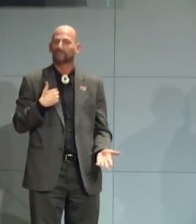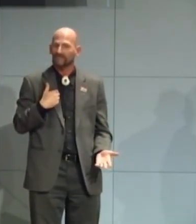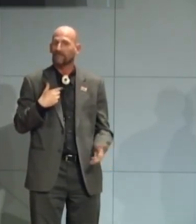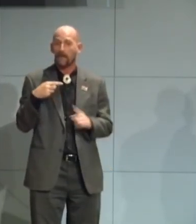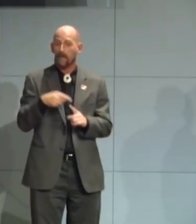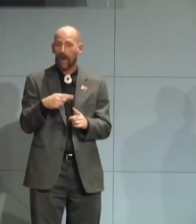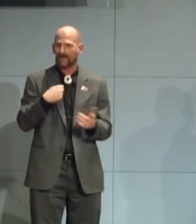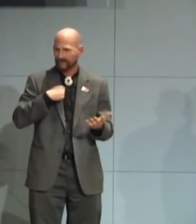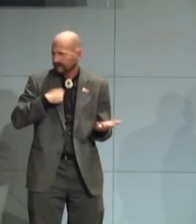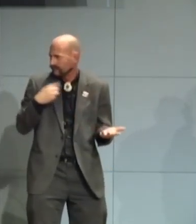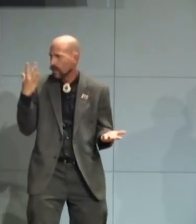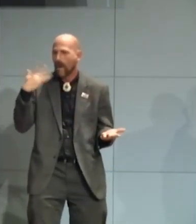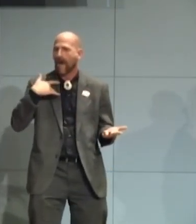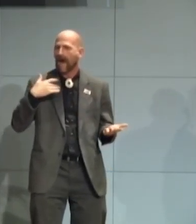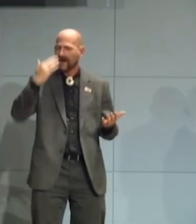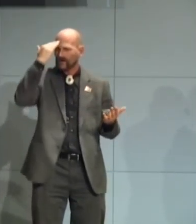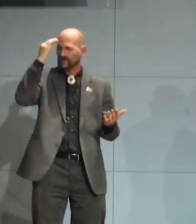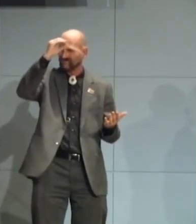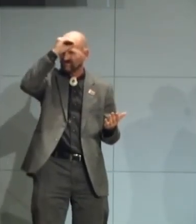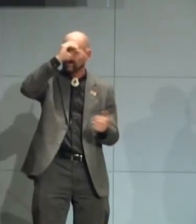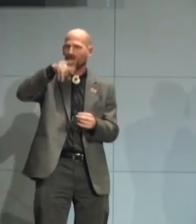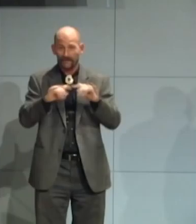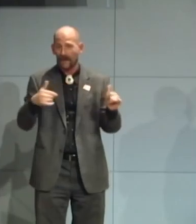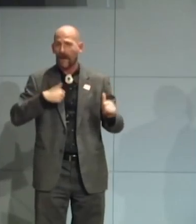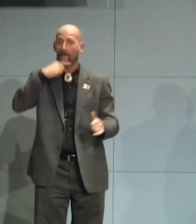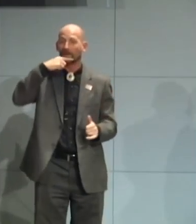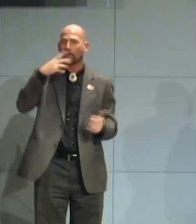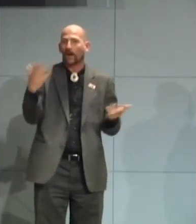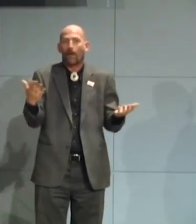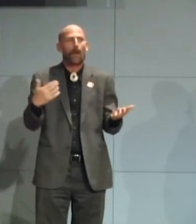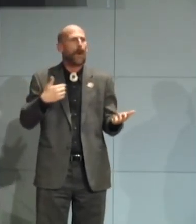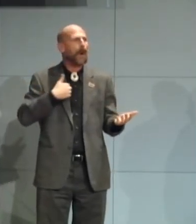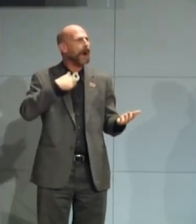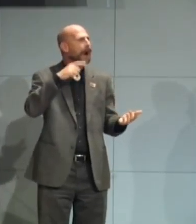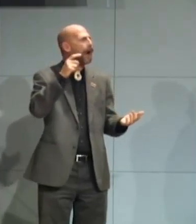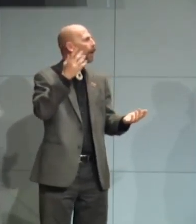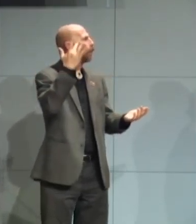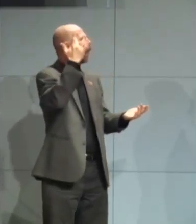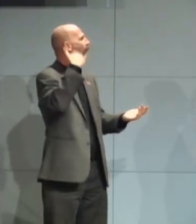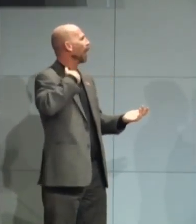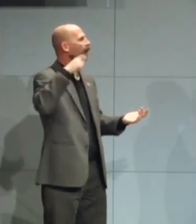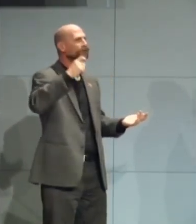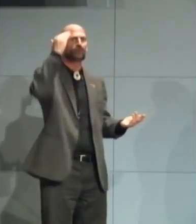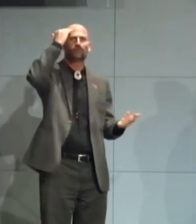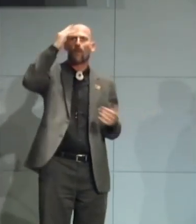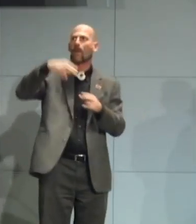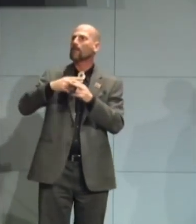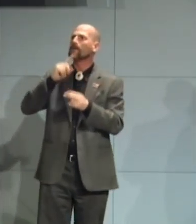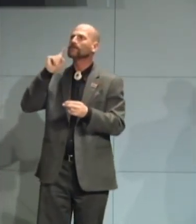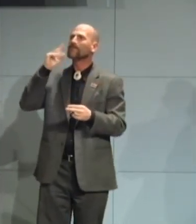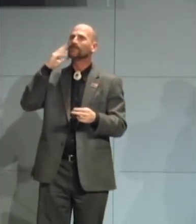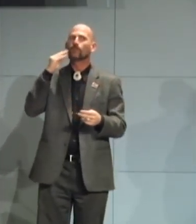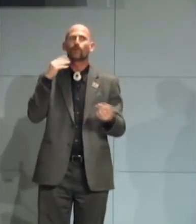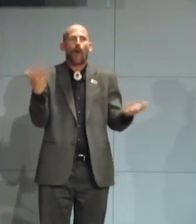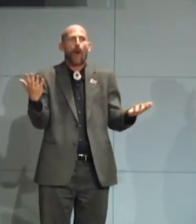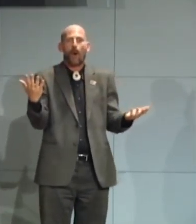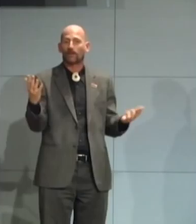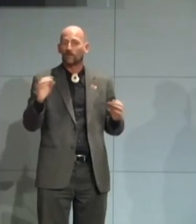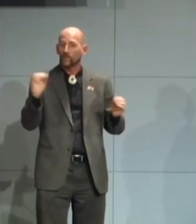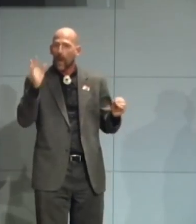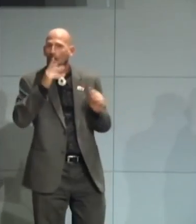culture, functional society, functional political or economic system. That is a recipe for the destruction